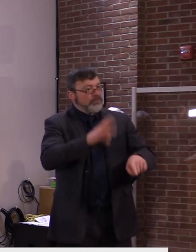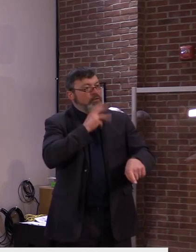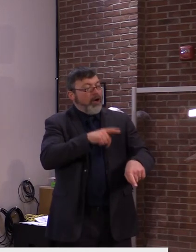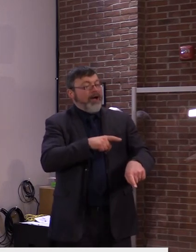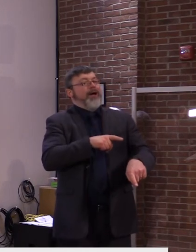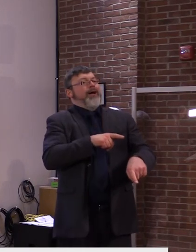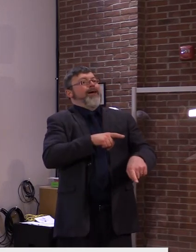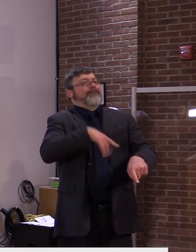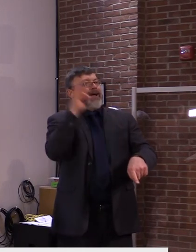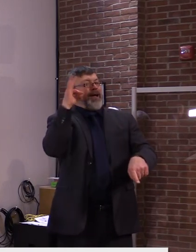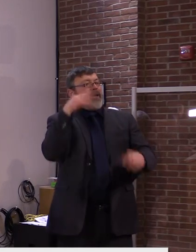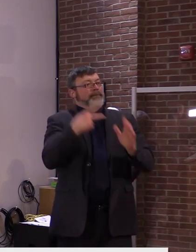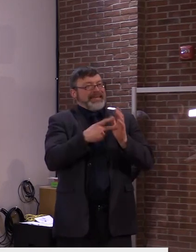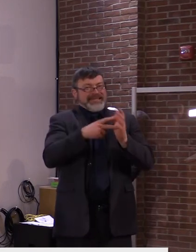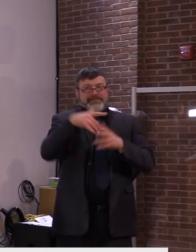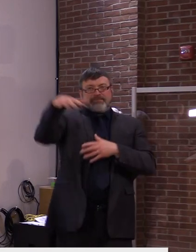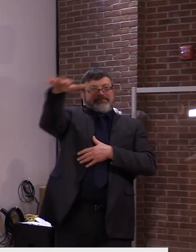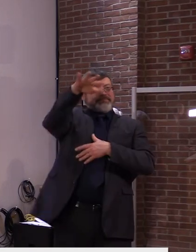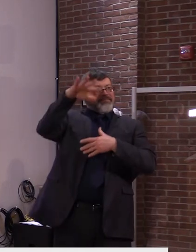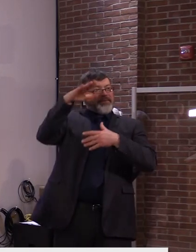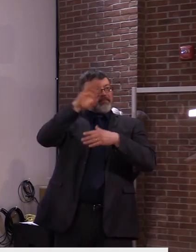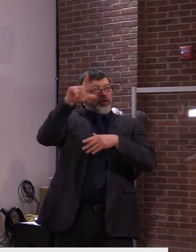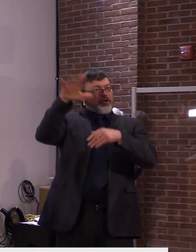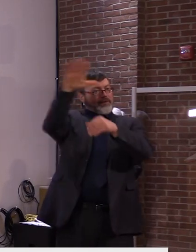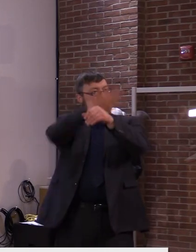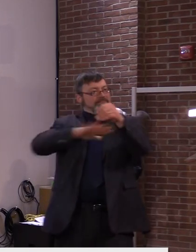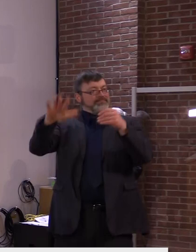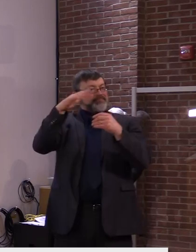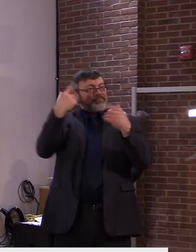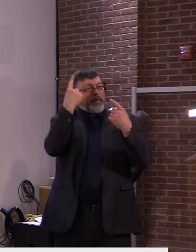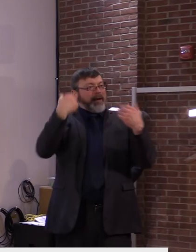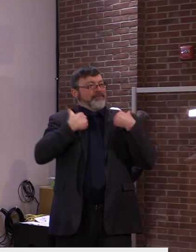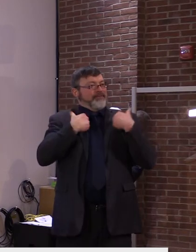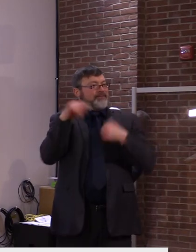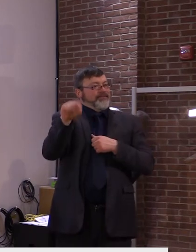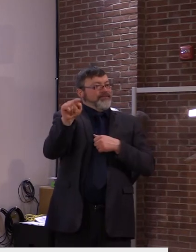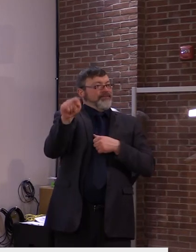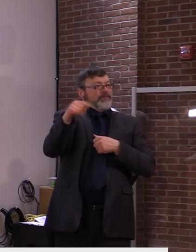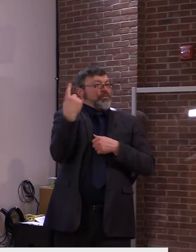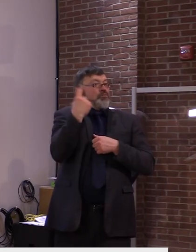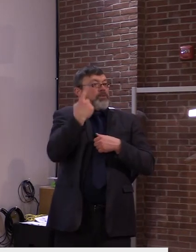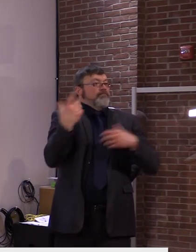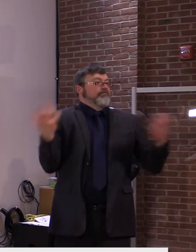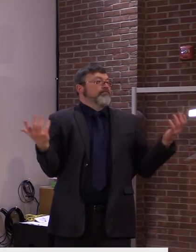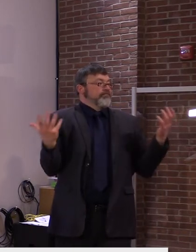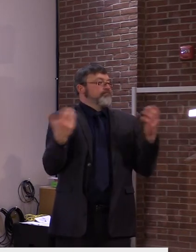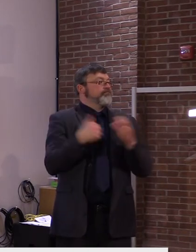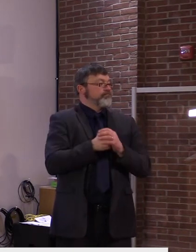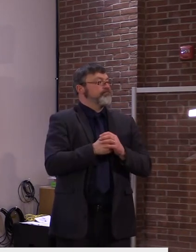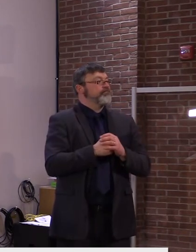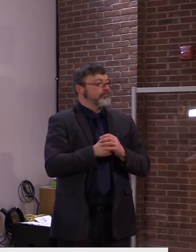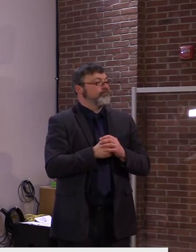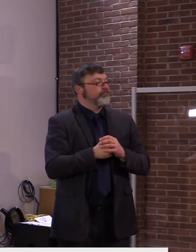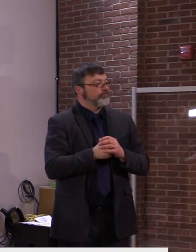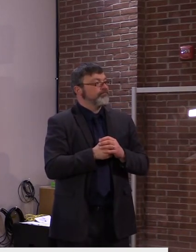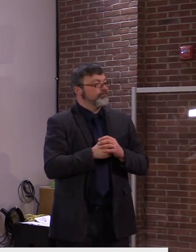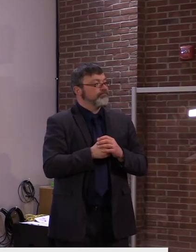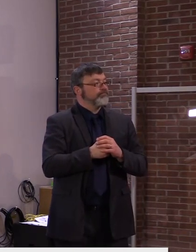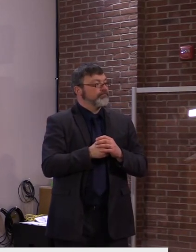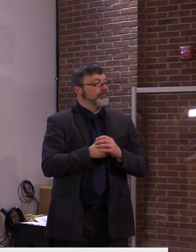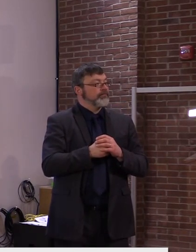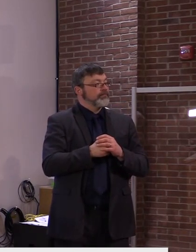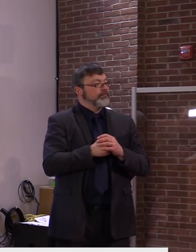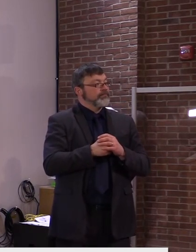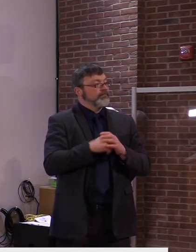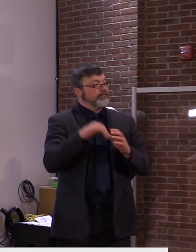from people who may have had positive tests or COVID-19. Mutations and variants are expected